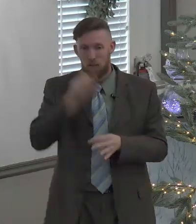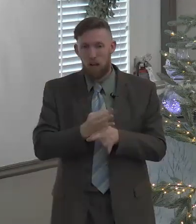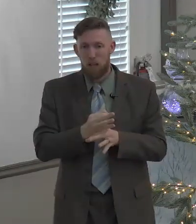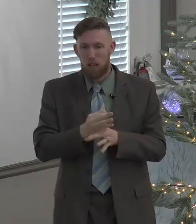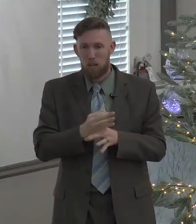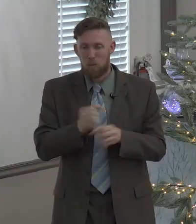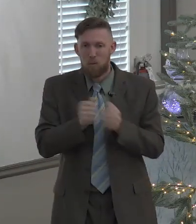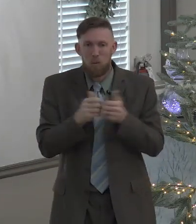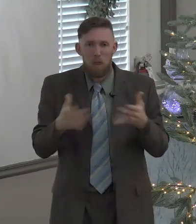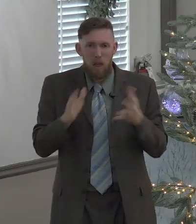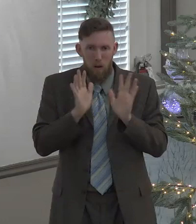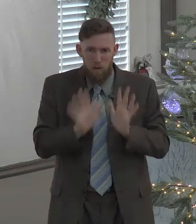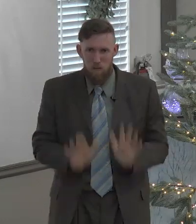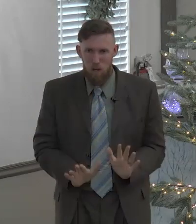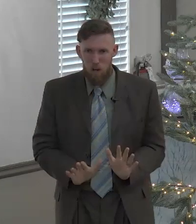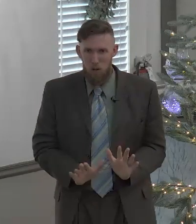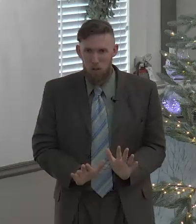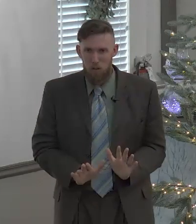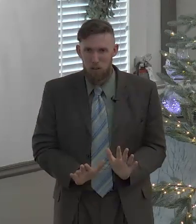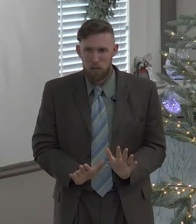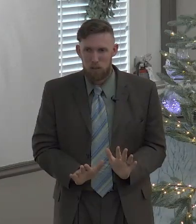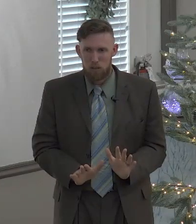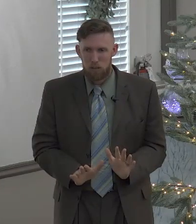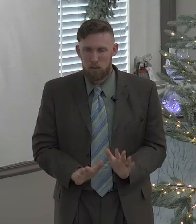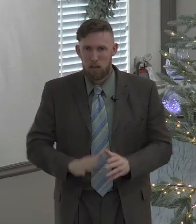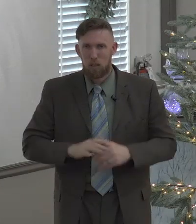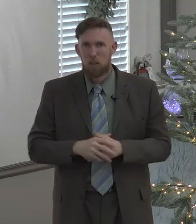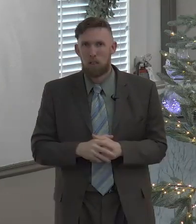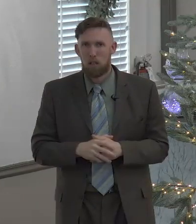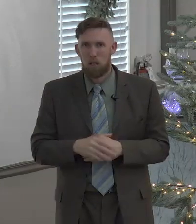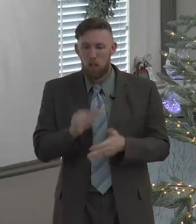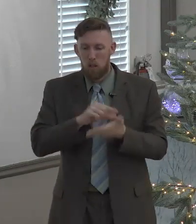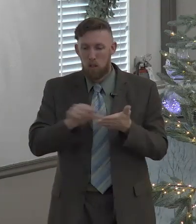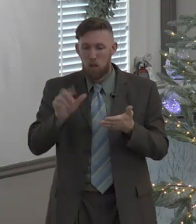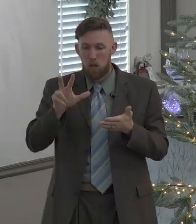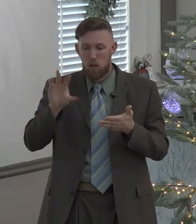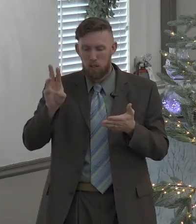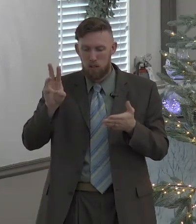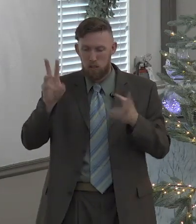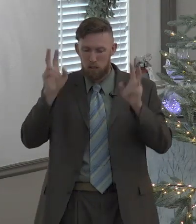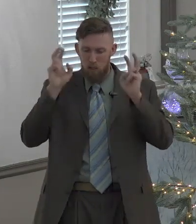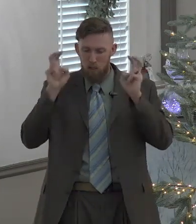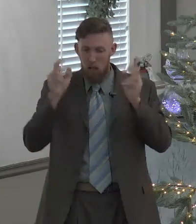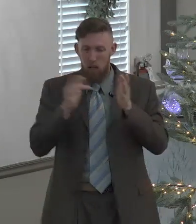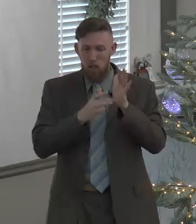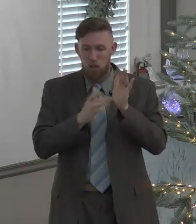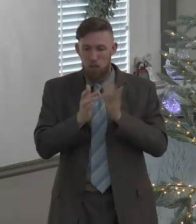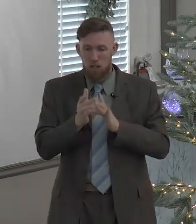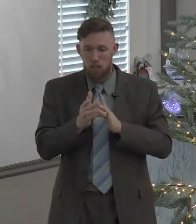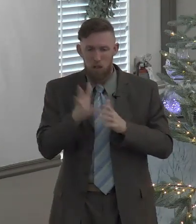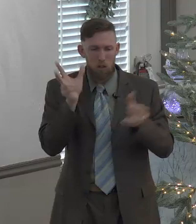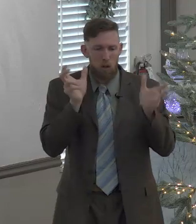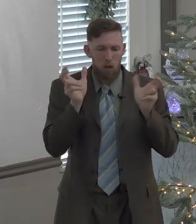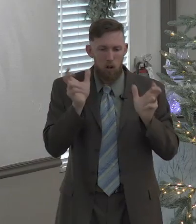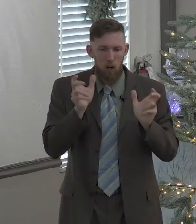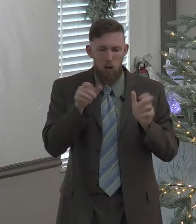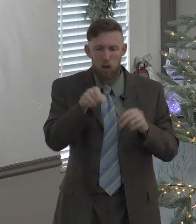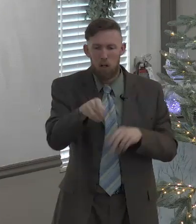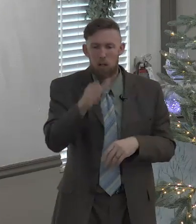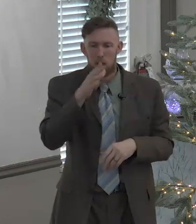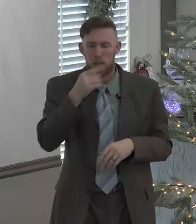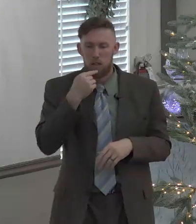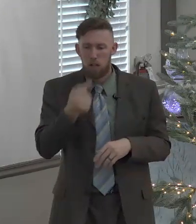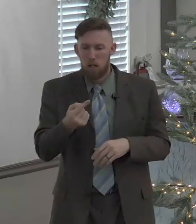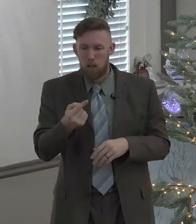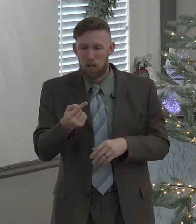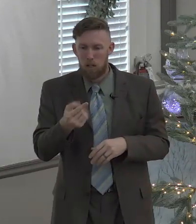Lastly, I want you to see that Jairus had a really fearless faith. In verse 36, as soon